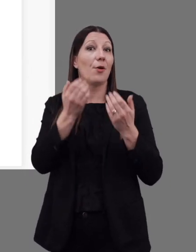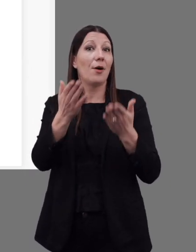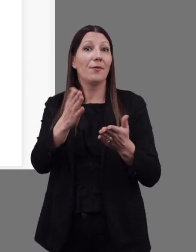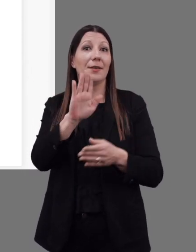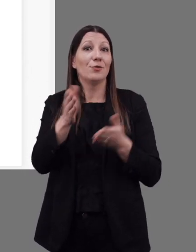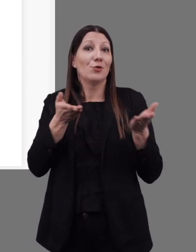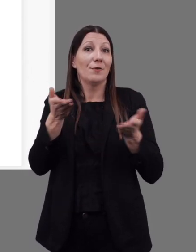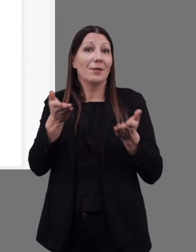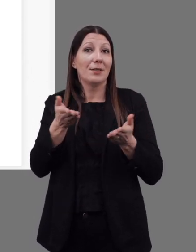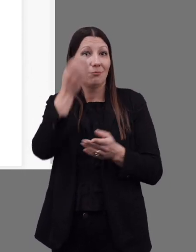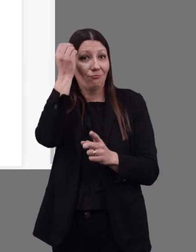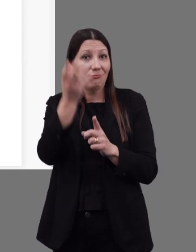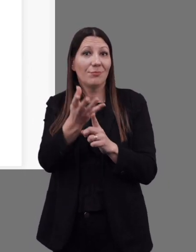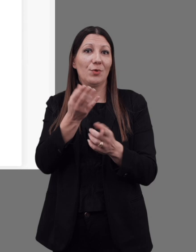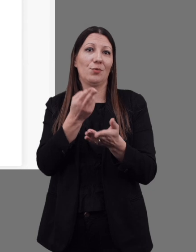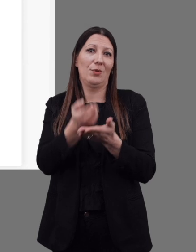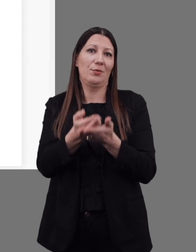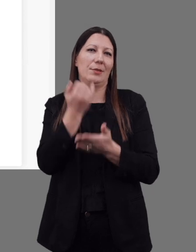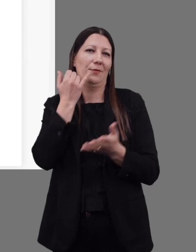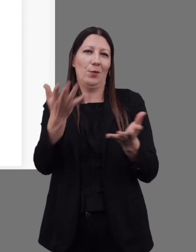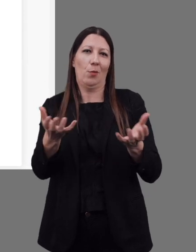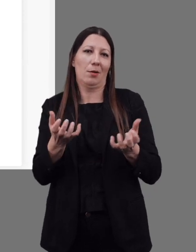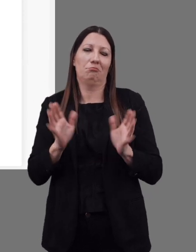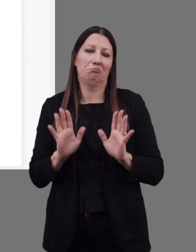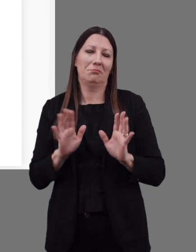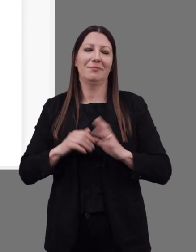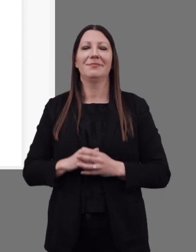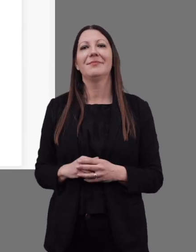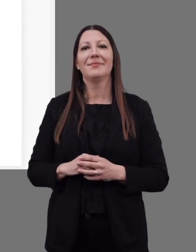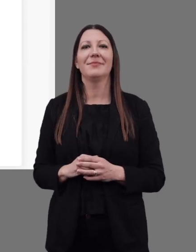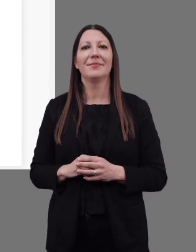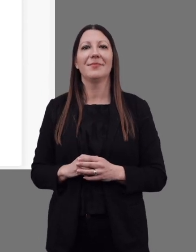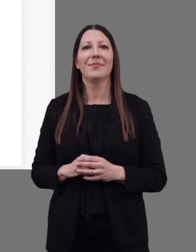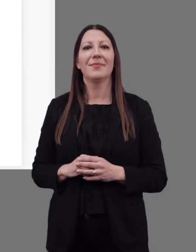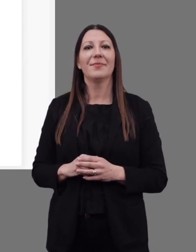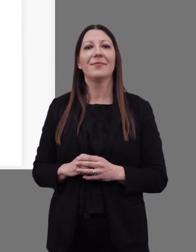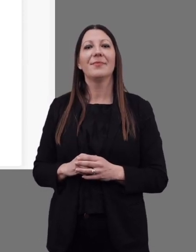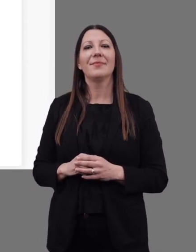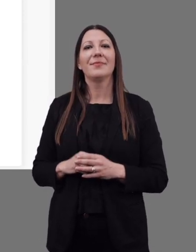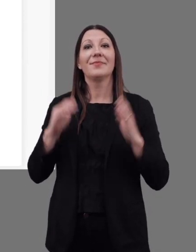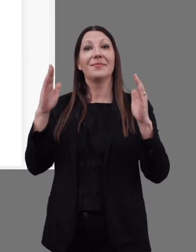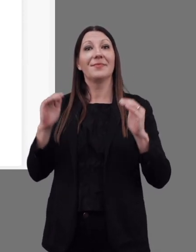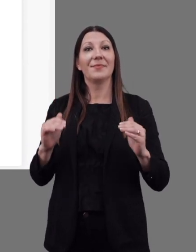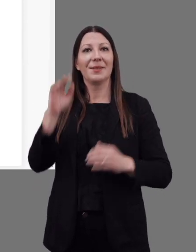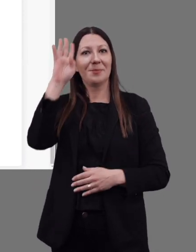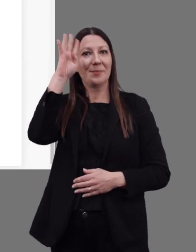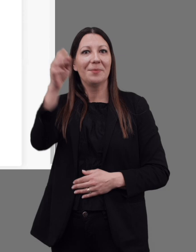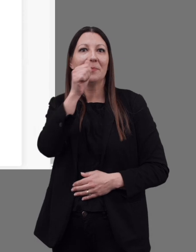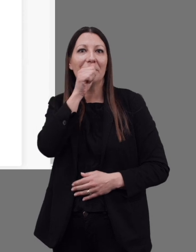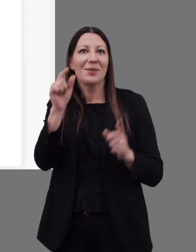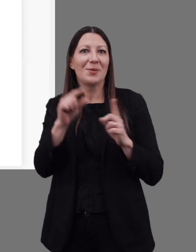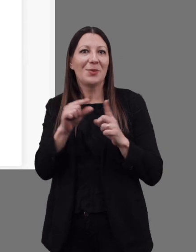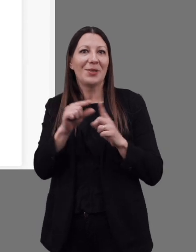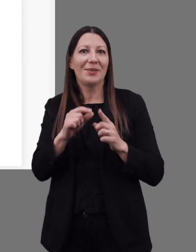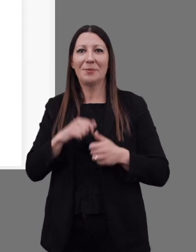resources should they apply to you and should you request them. Then you will create a password. Keep in mind the